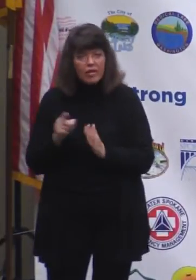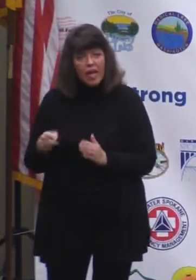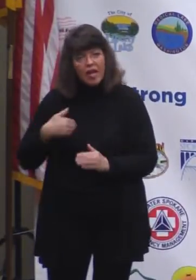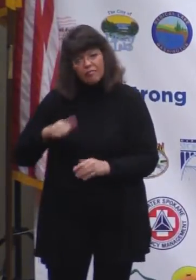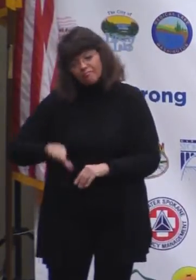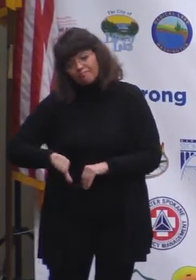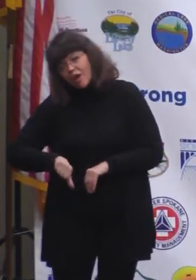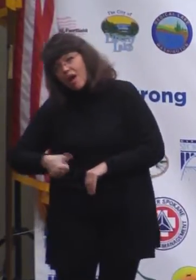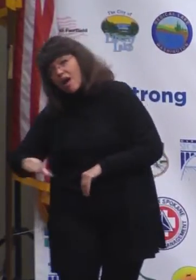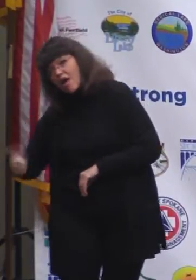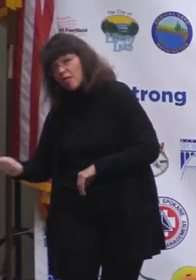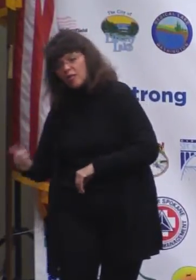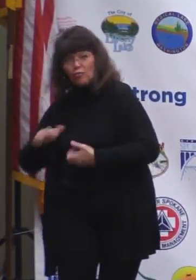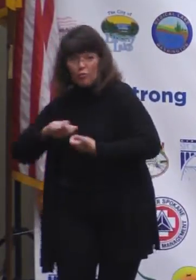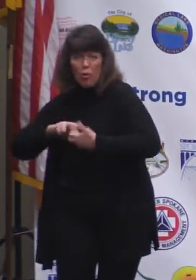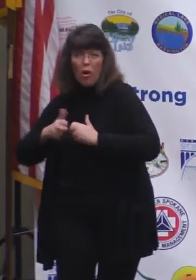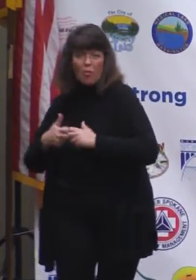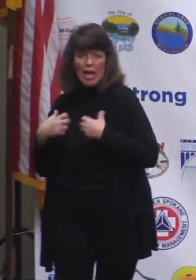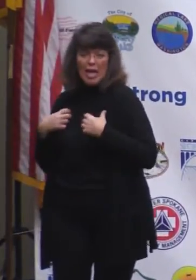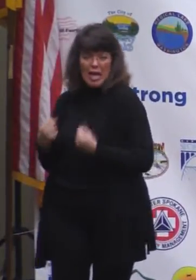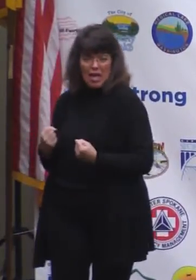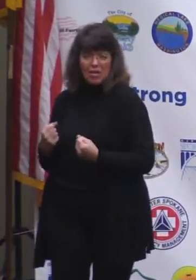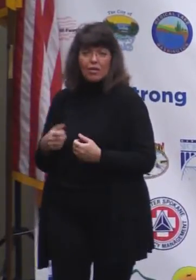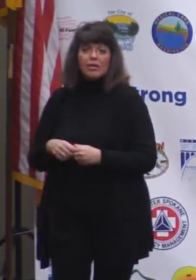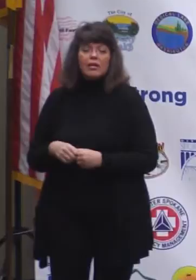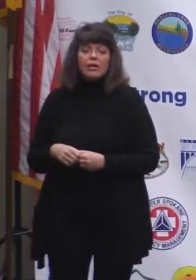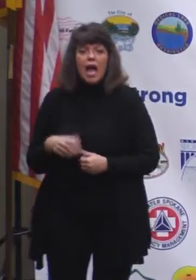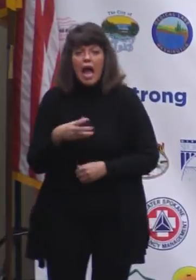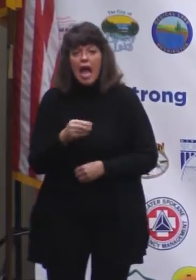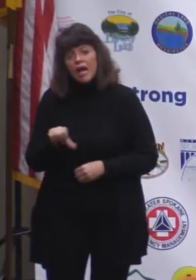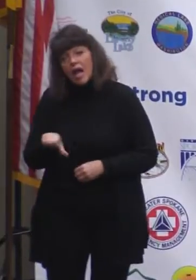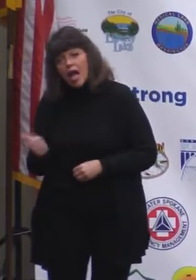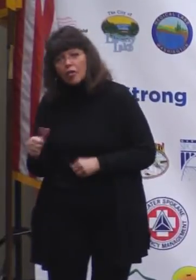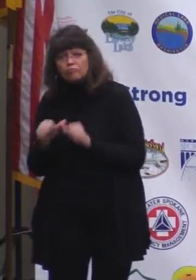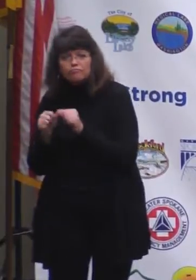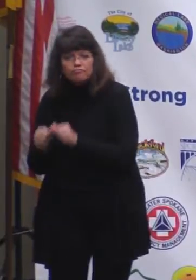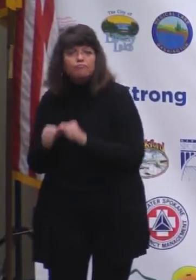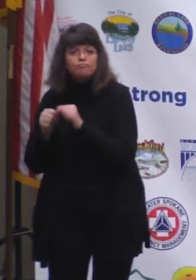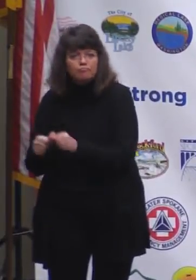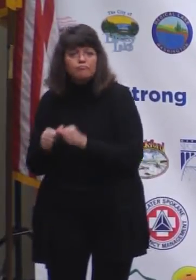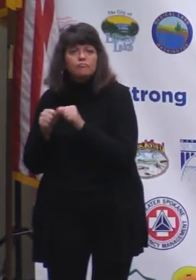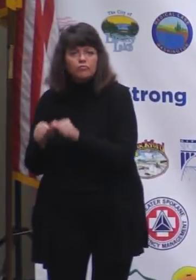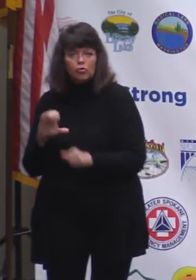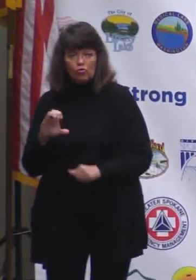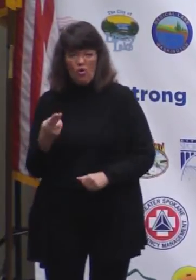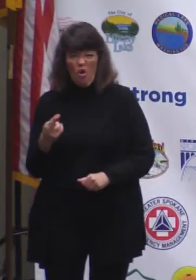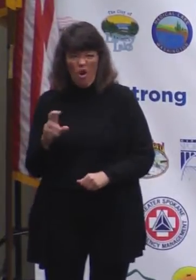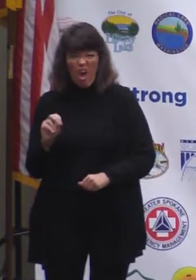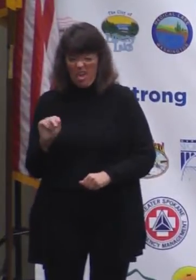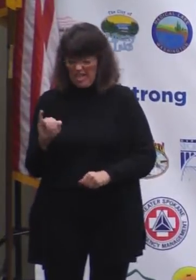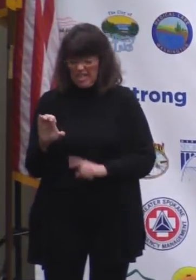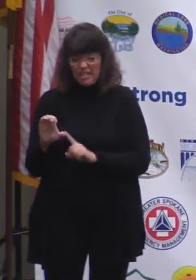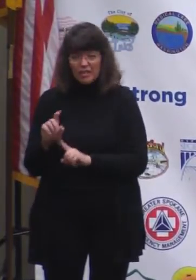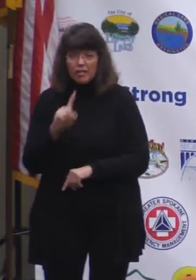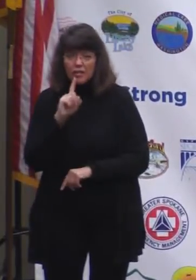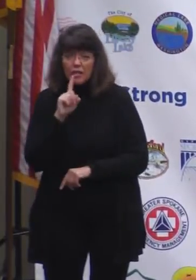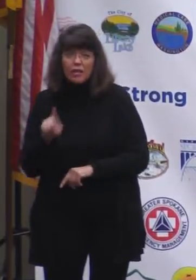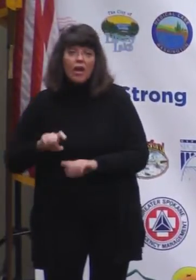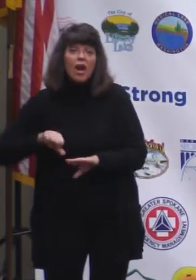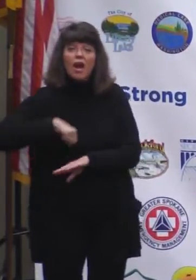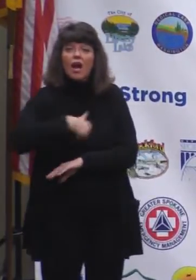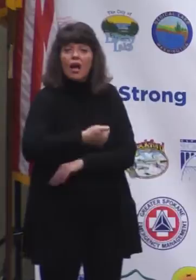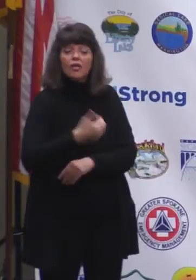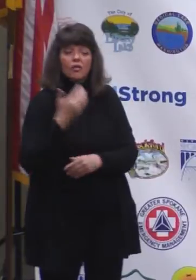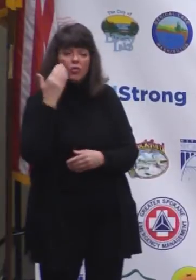and chronic health conditions as well. Another reason why community members who are experiencing homelessness are